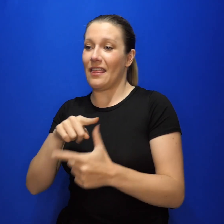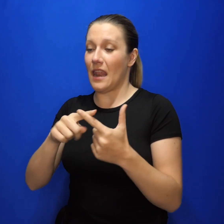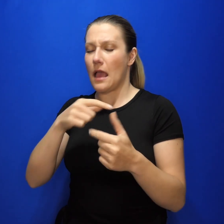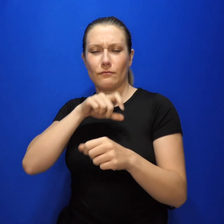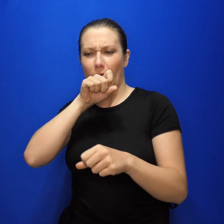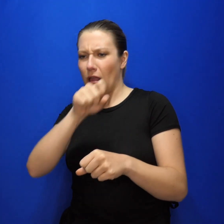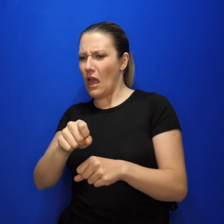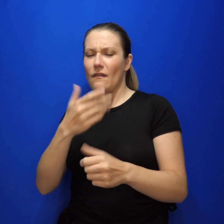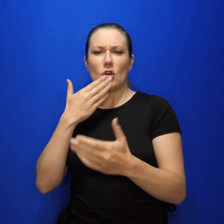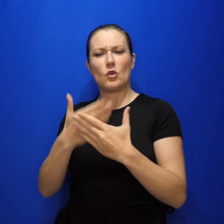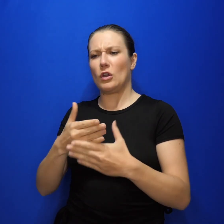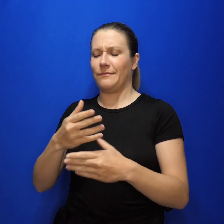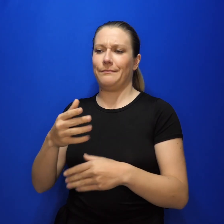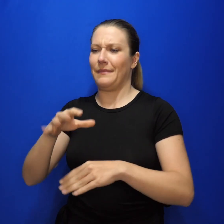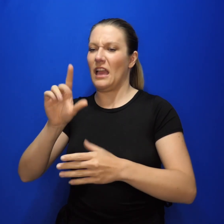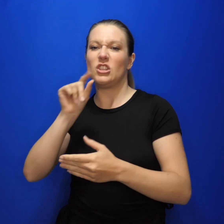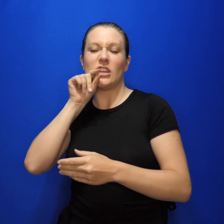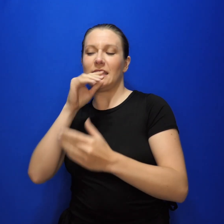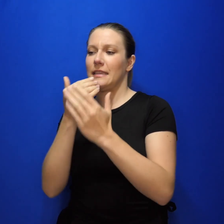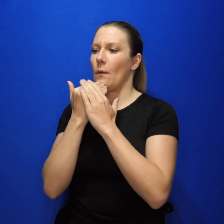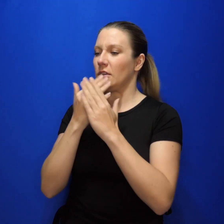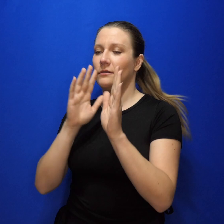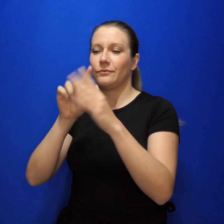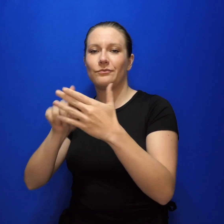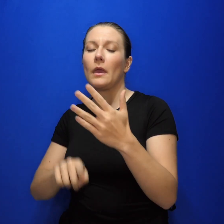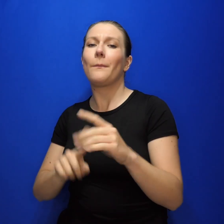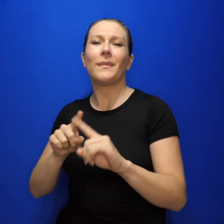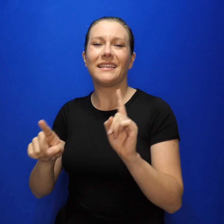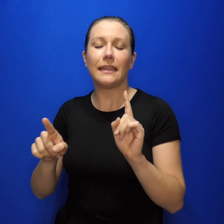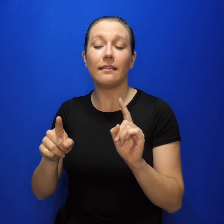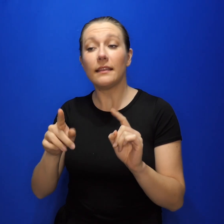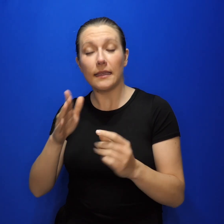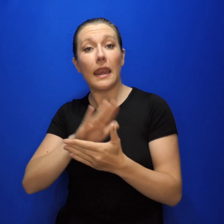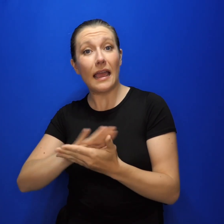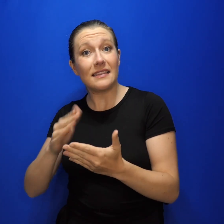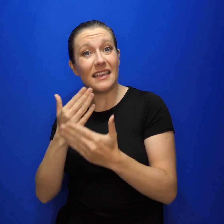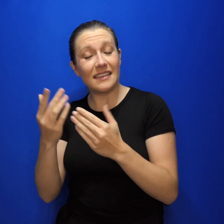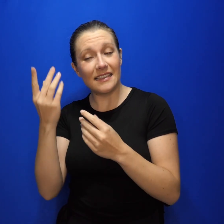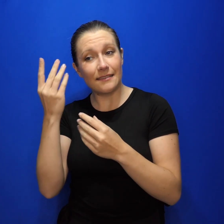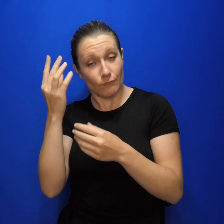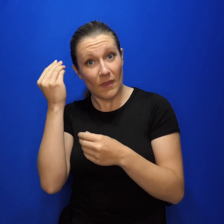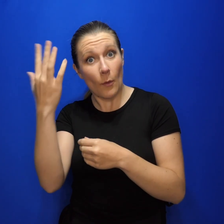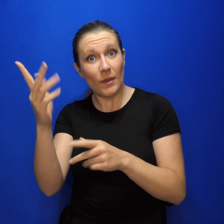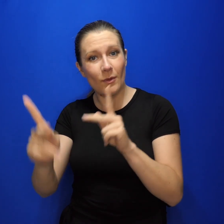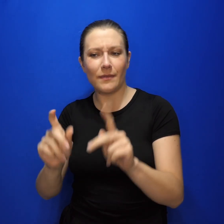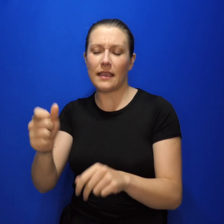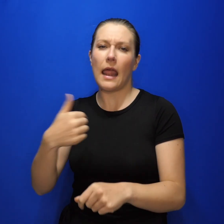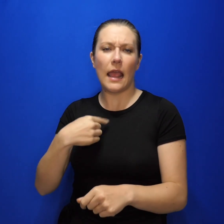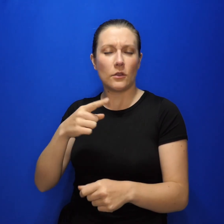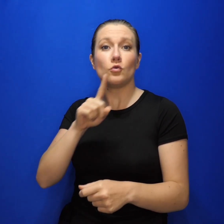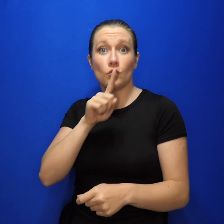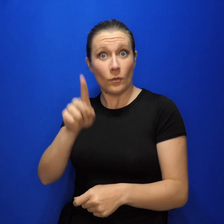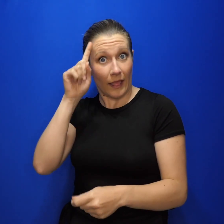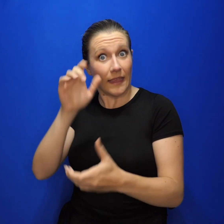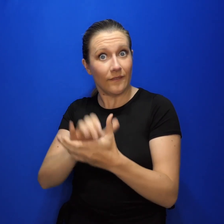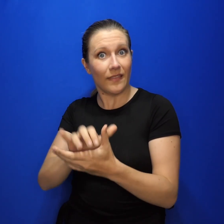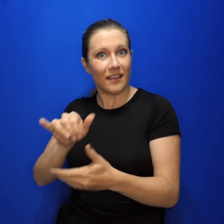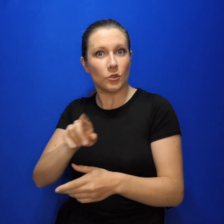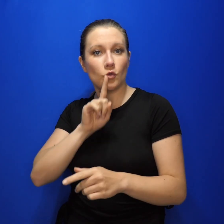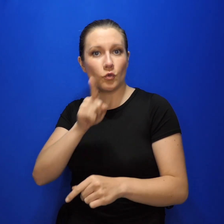So it's going to be like, and so it's a lovely thing to say to somebody. And I happen to believe it. You know, I think you can manage